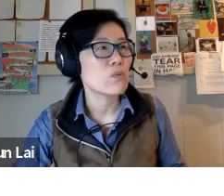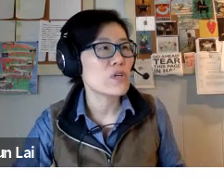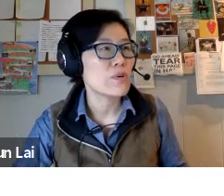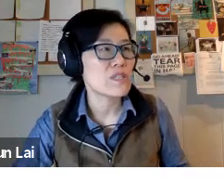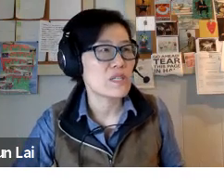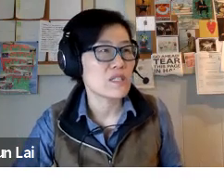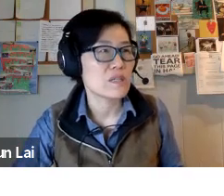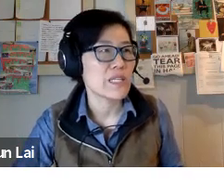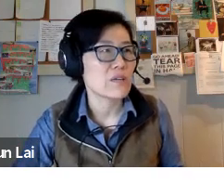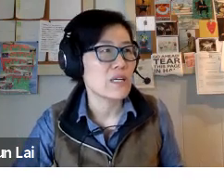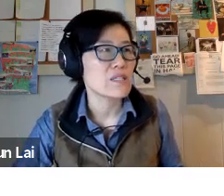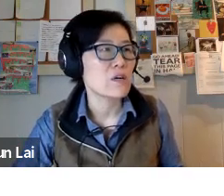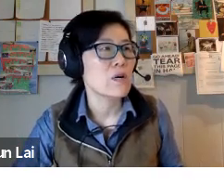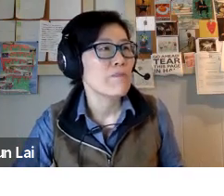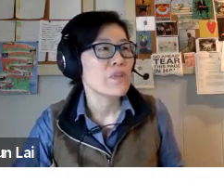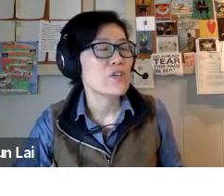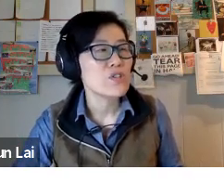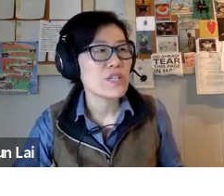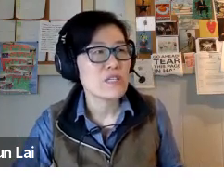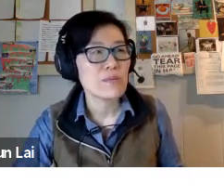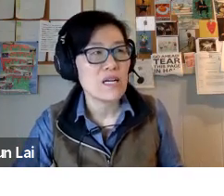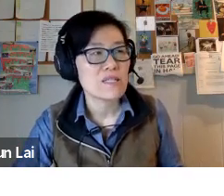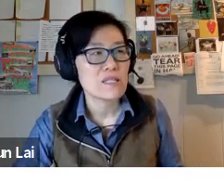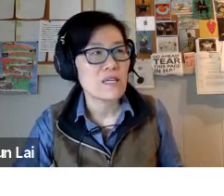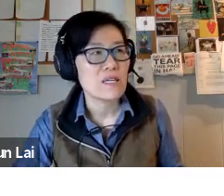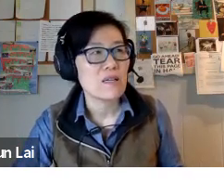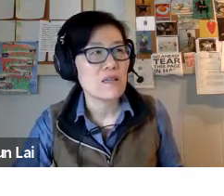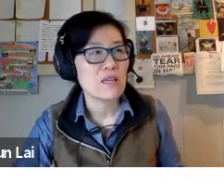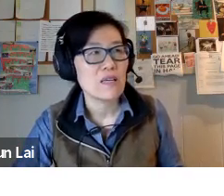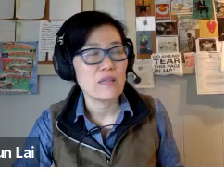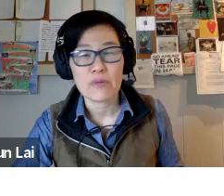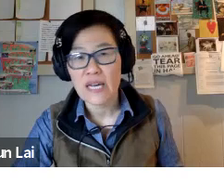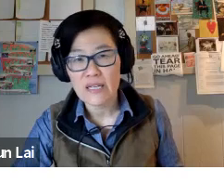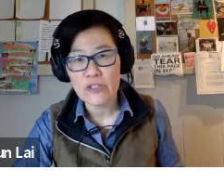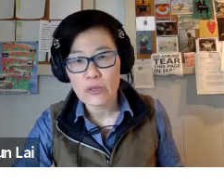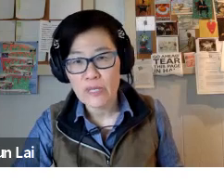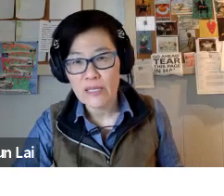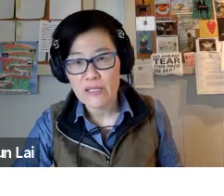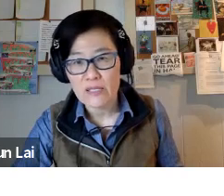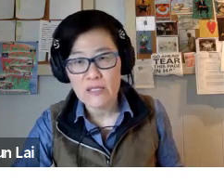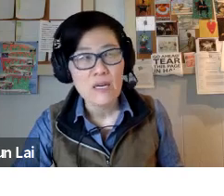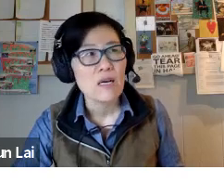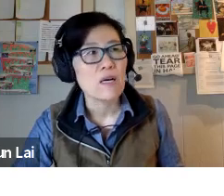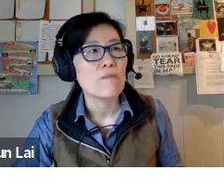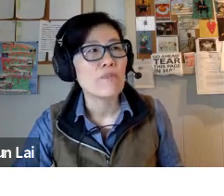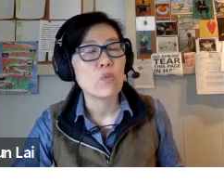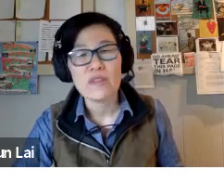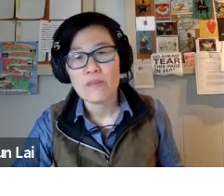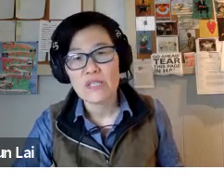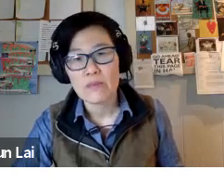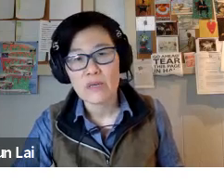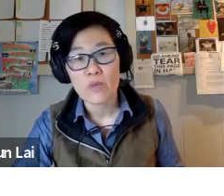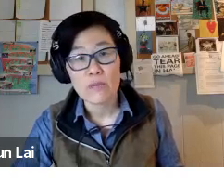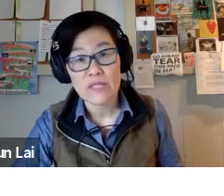And again, we'll go into this a little bit later on. So usually this comprises the protagonist, who the protagonist is, what